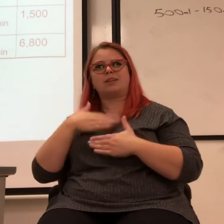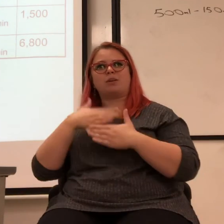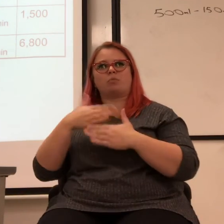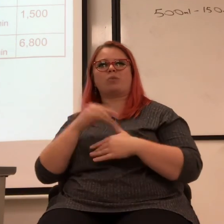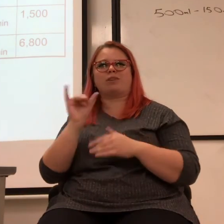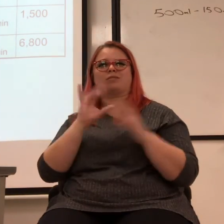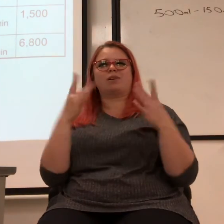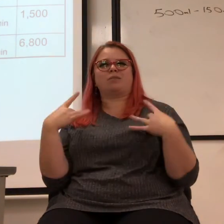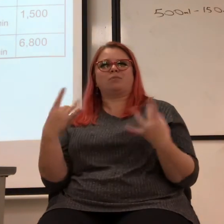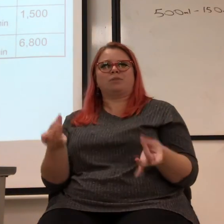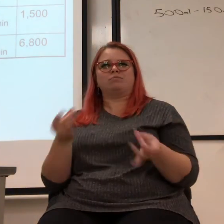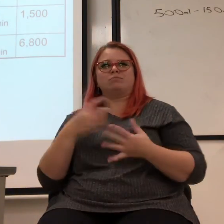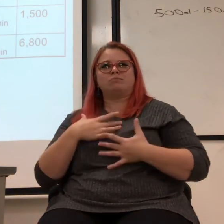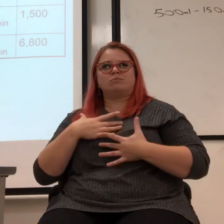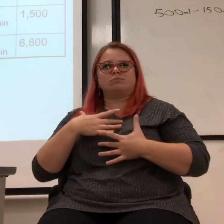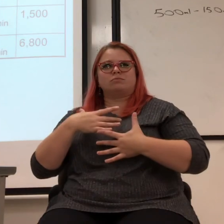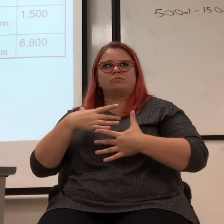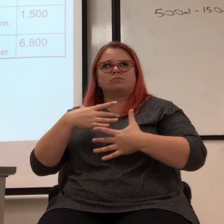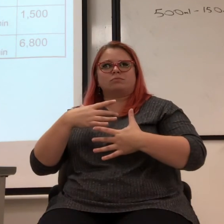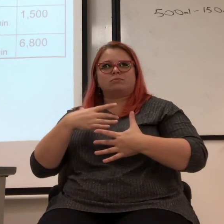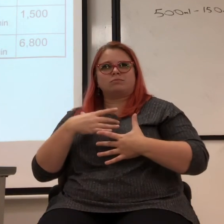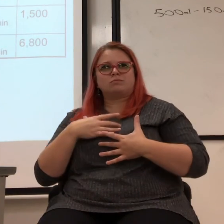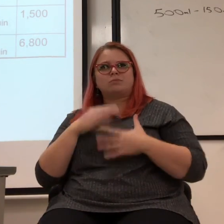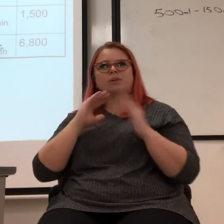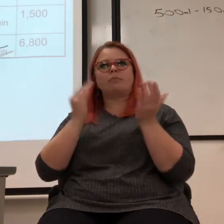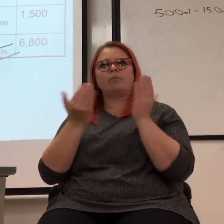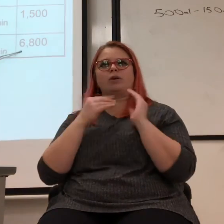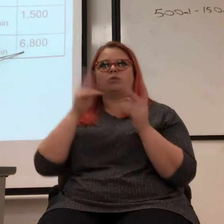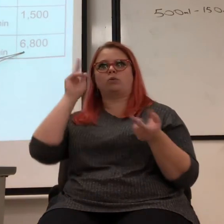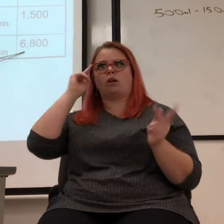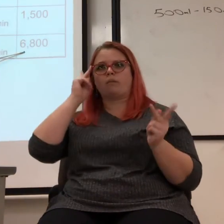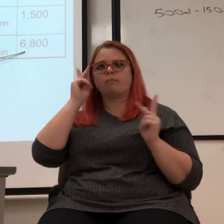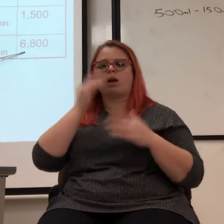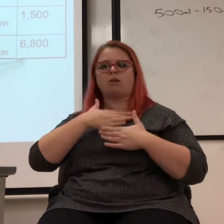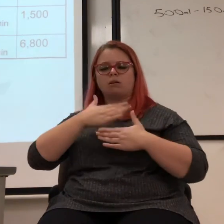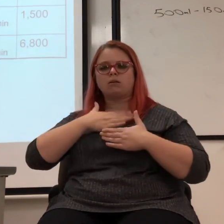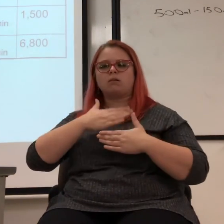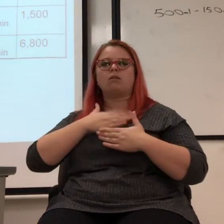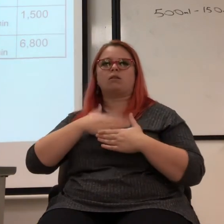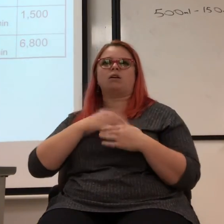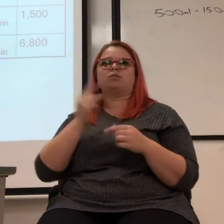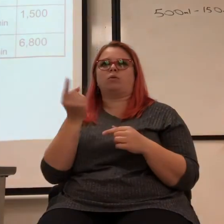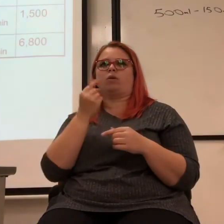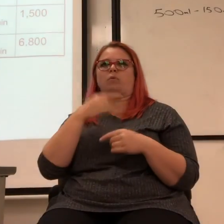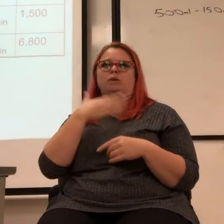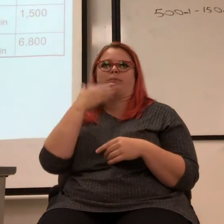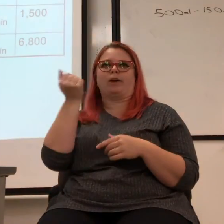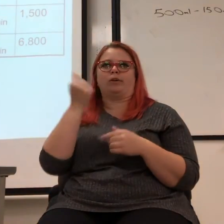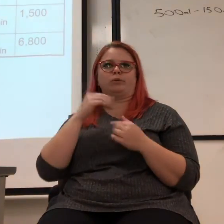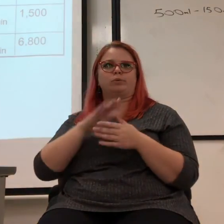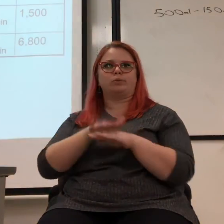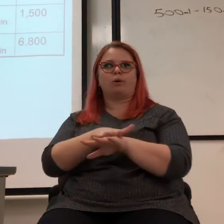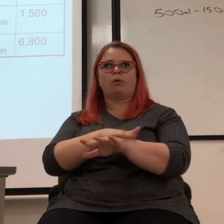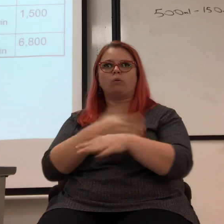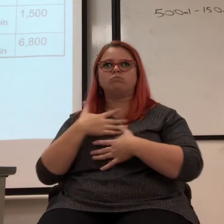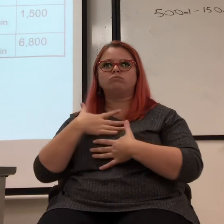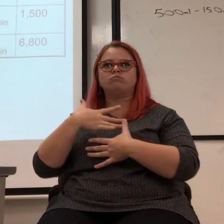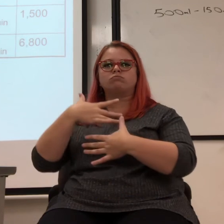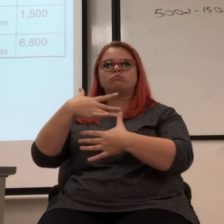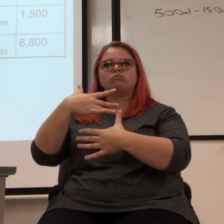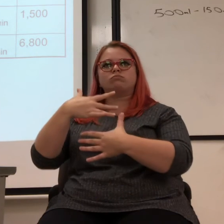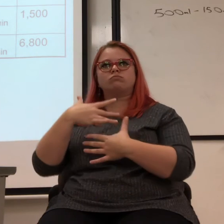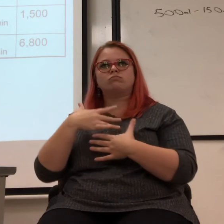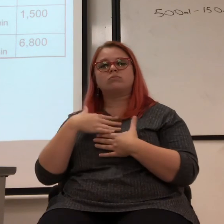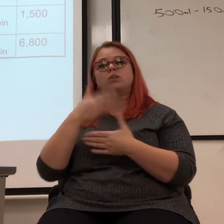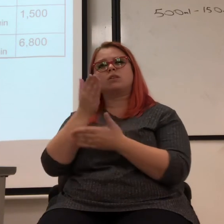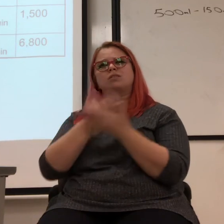versus shallow panic breathing. Okay? So that's why that's always preferable. There were some problems on